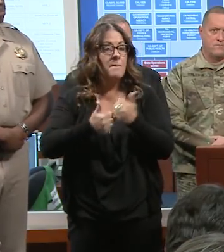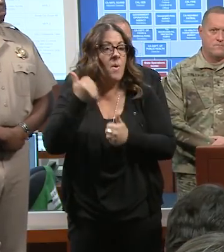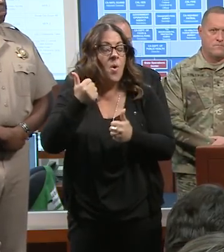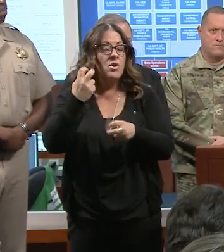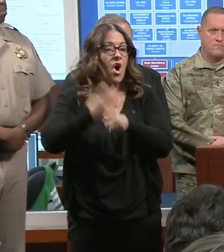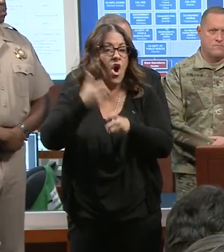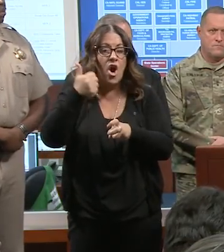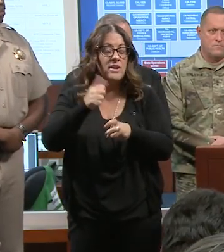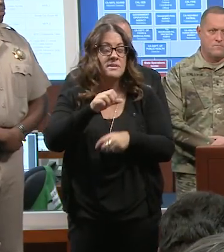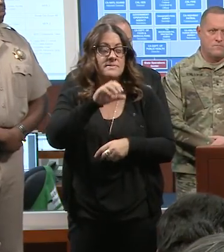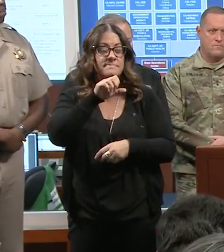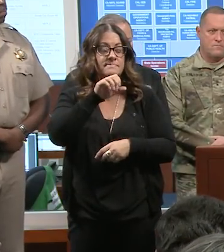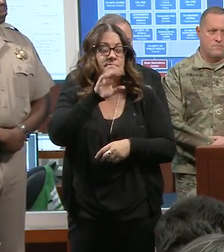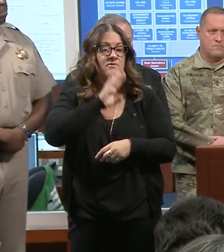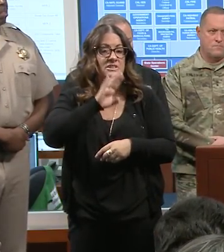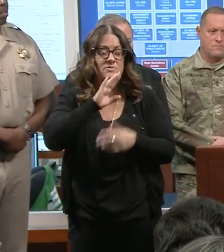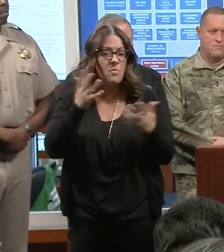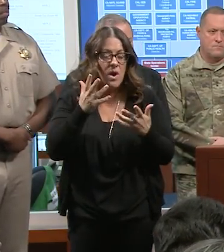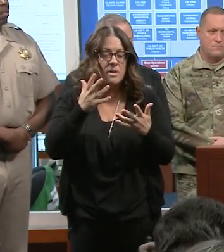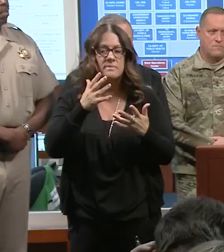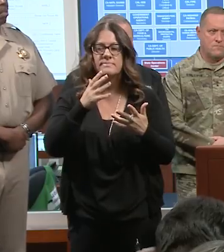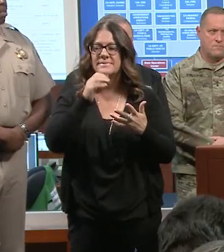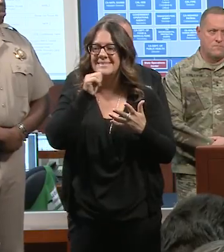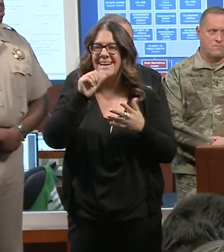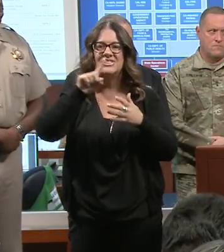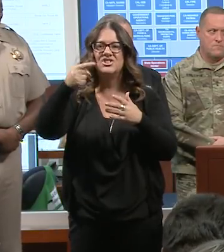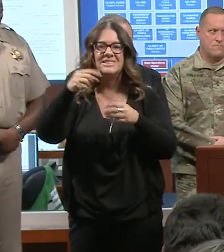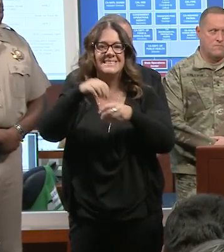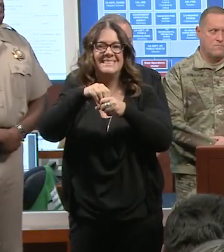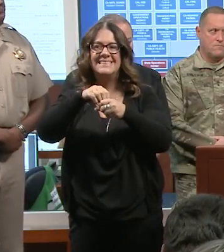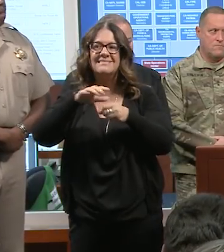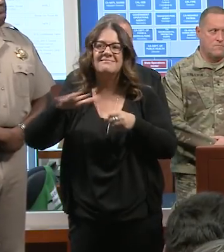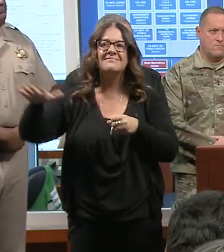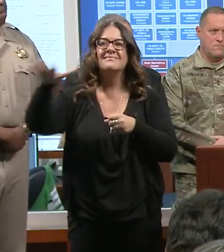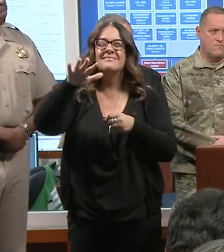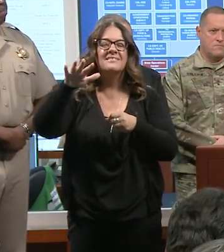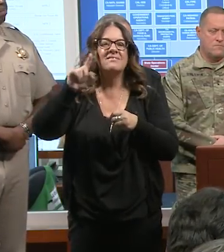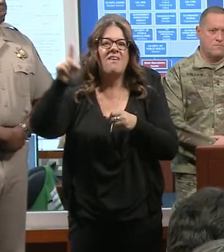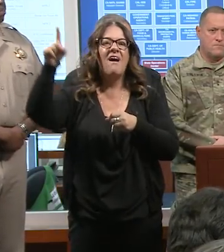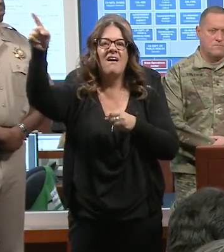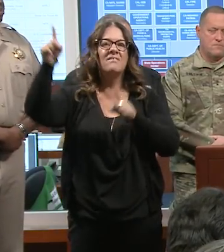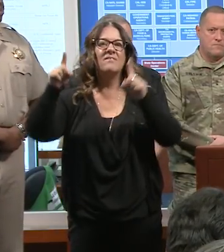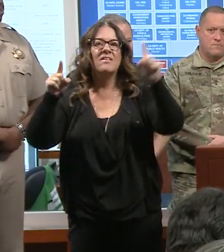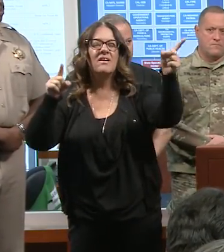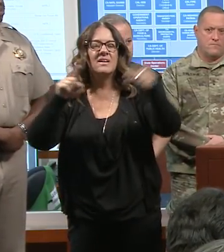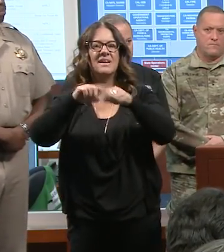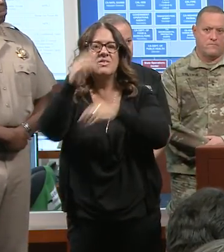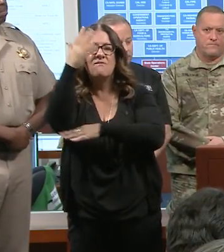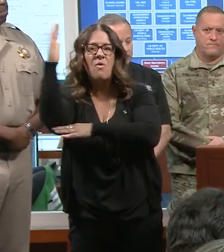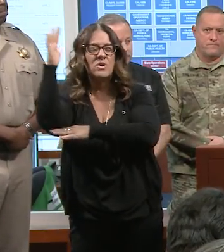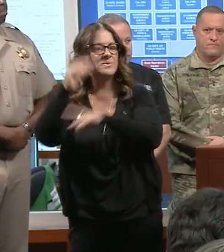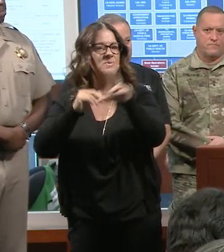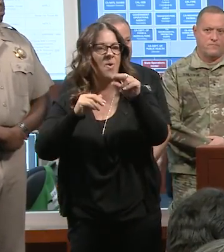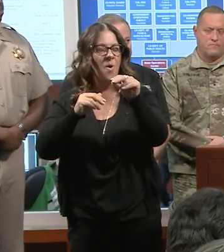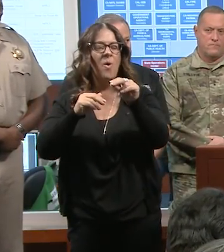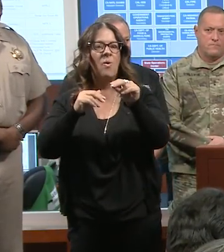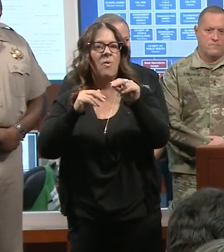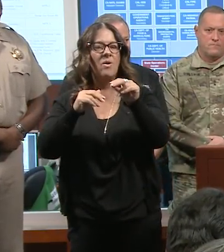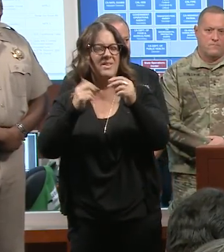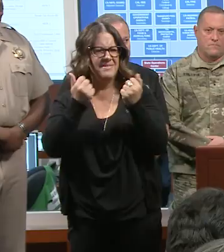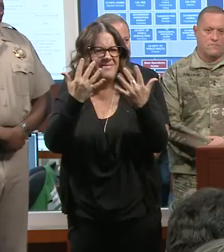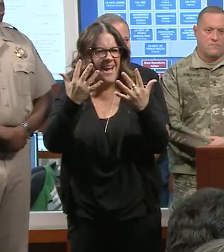this is that these fires aren't just in the backwoods or out in the wildlands or the forests in the state. These fires are burning in and